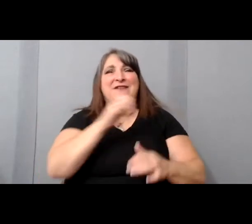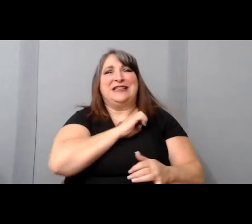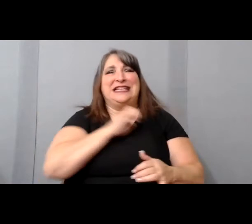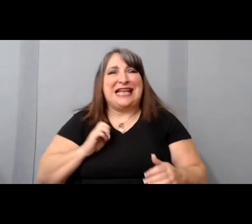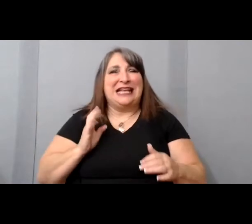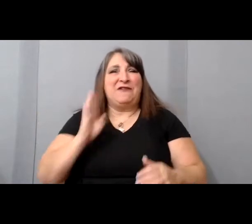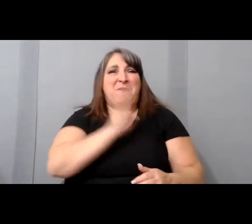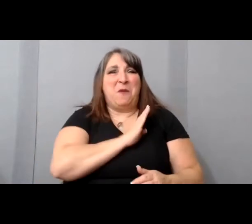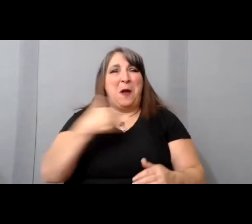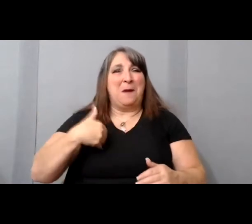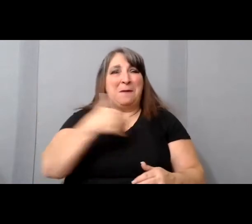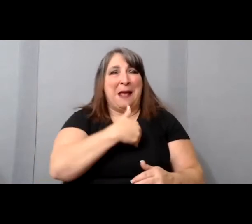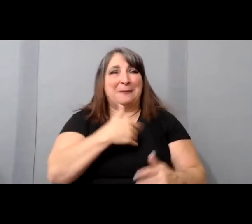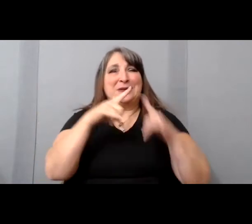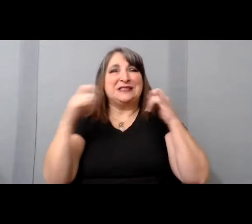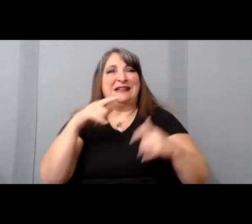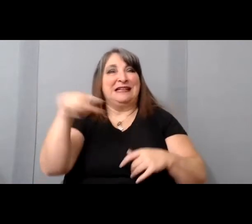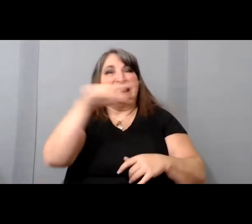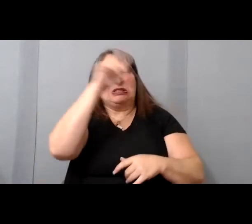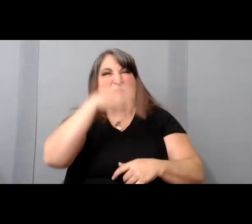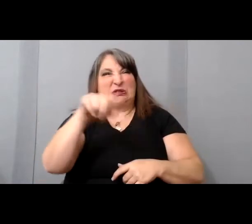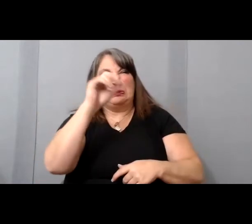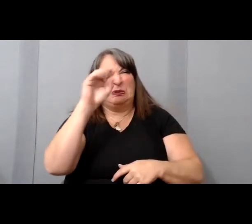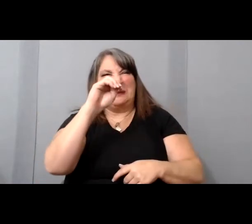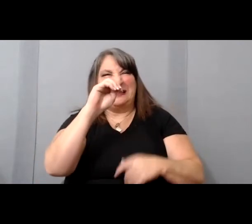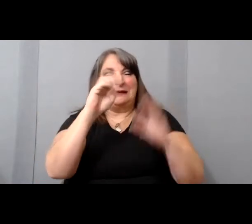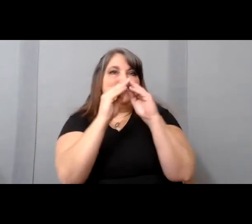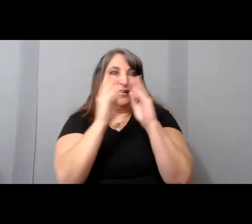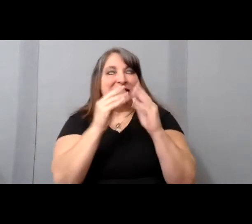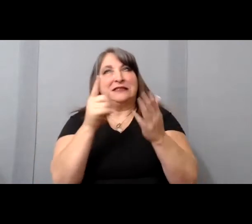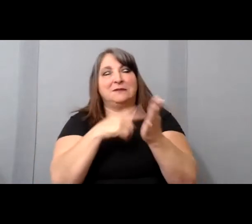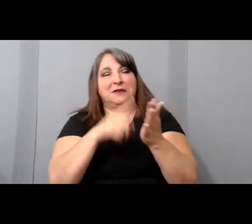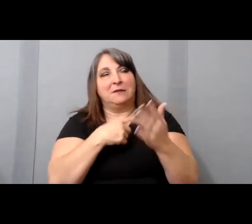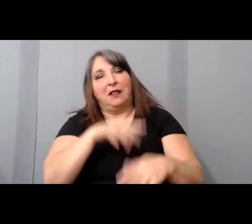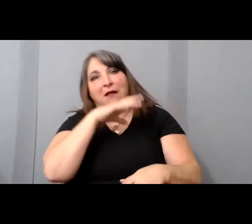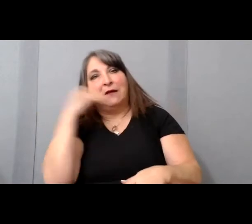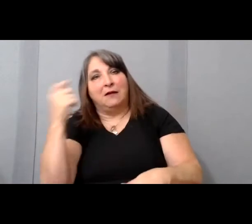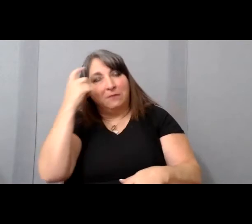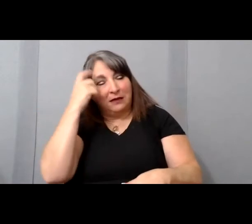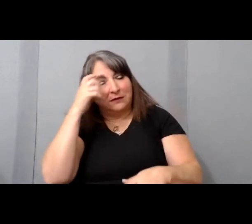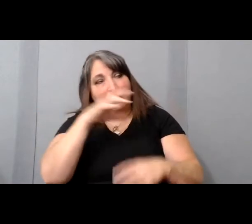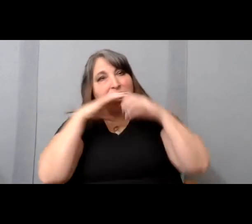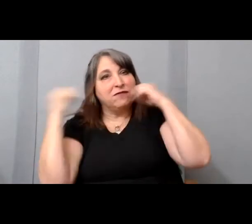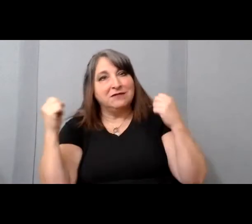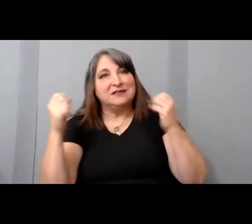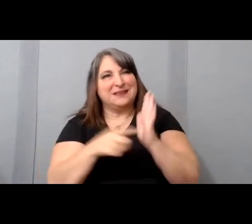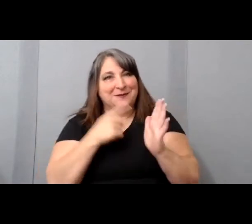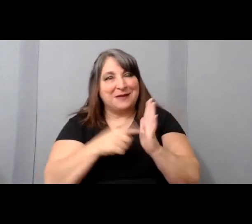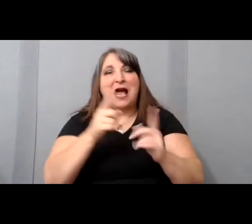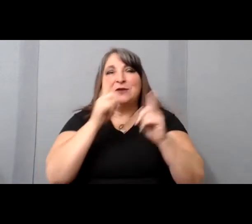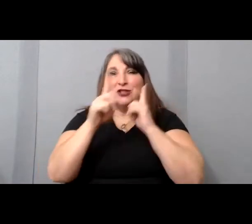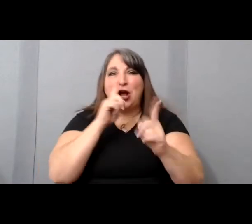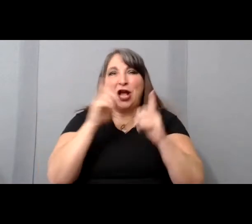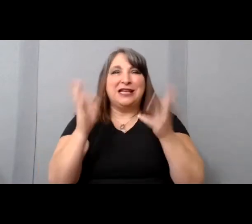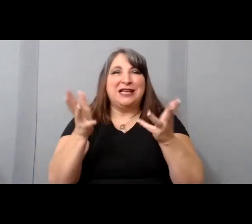members. A lot of these Zoom meetings kind of give us fatigue, mental fatigue. I was talking with Dr. Weber